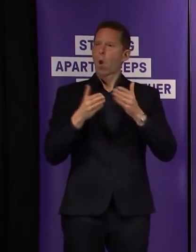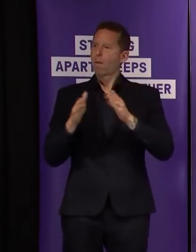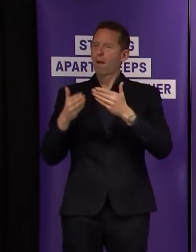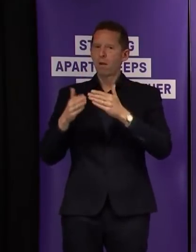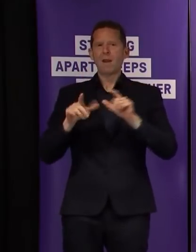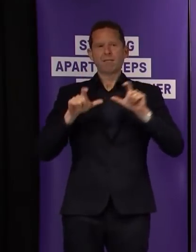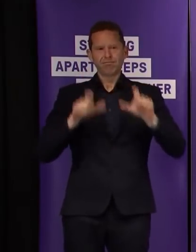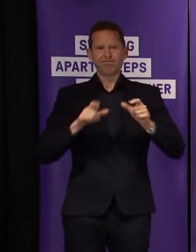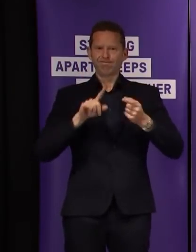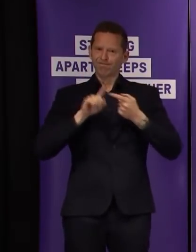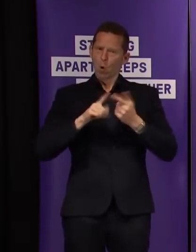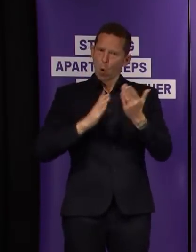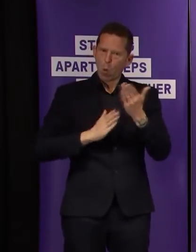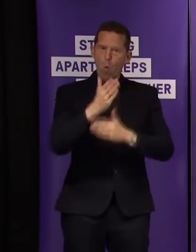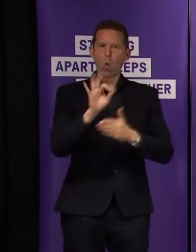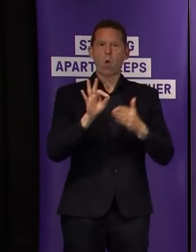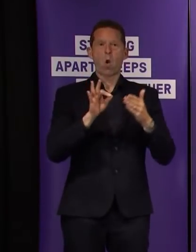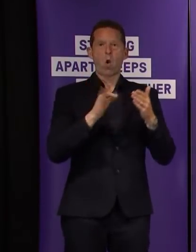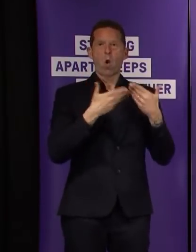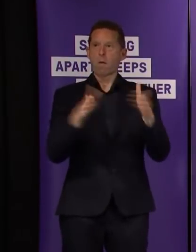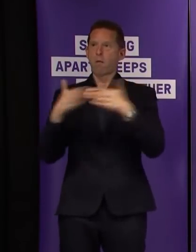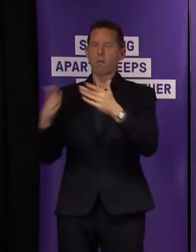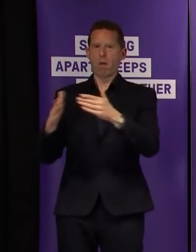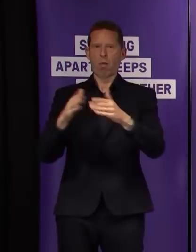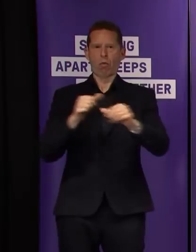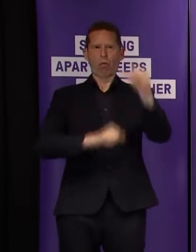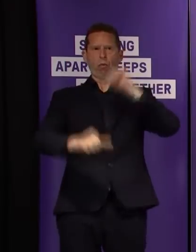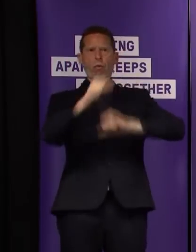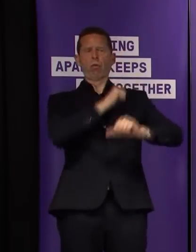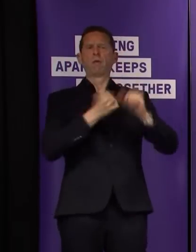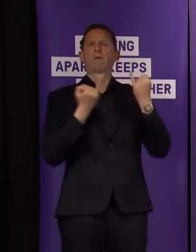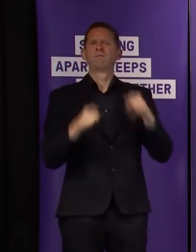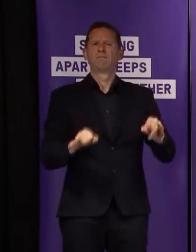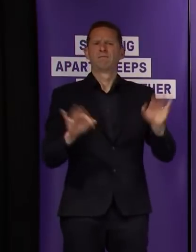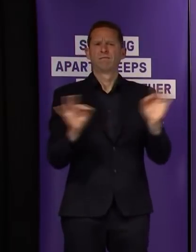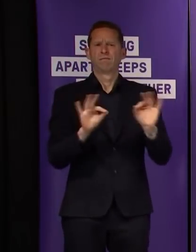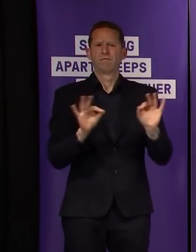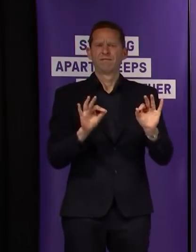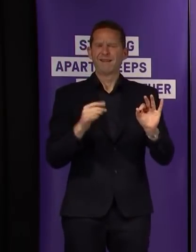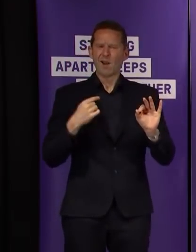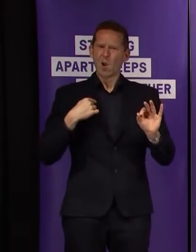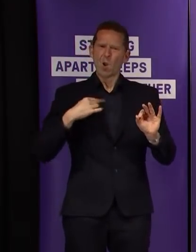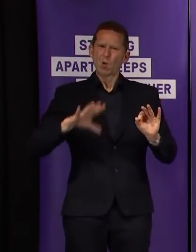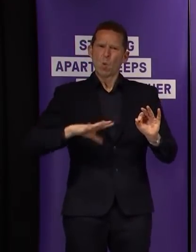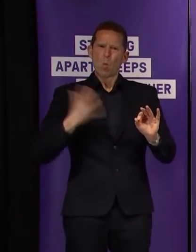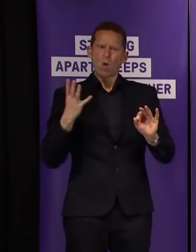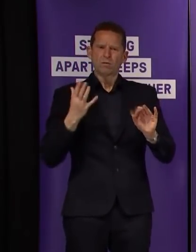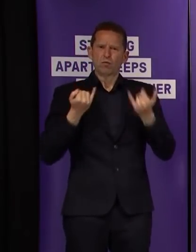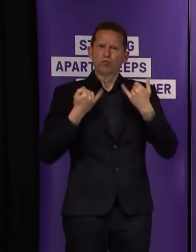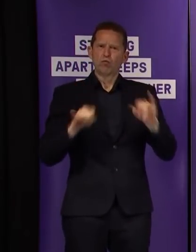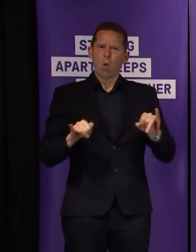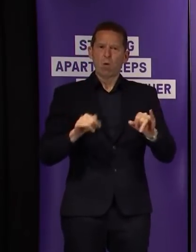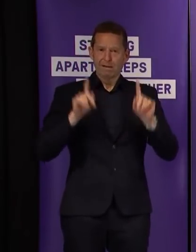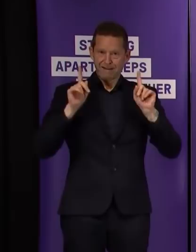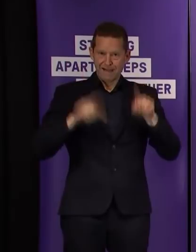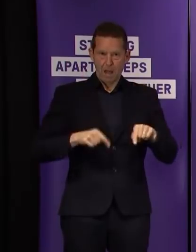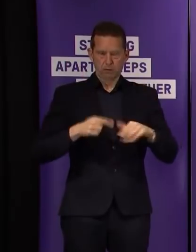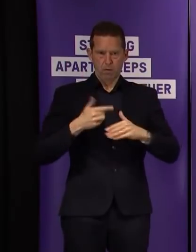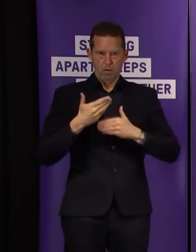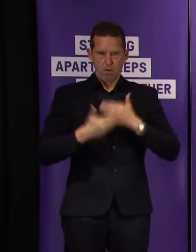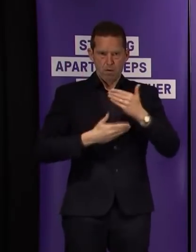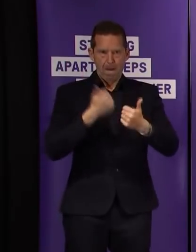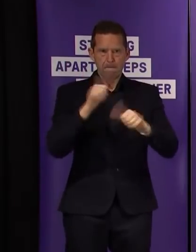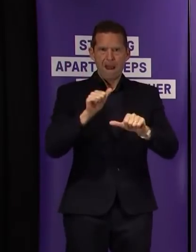open. Not a situation where we are unable to begin the task of economic